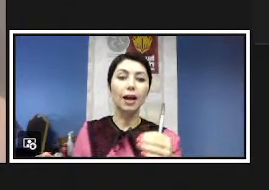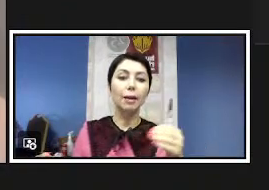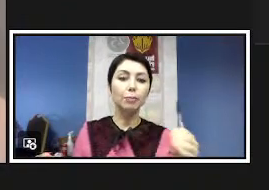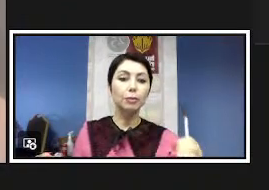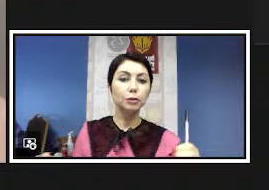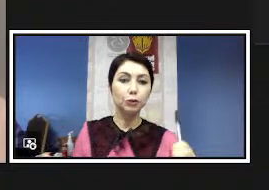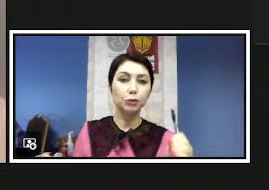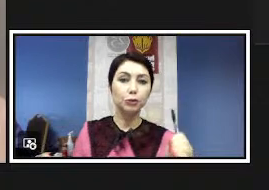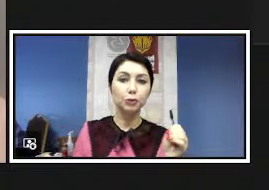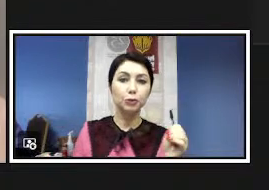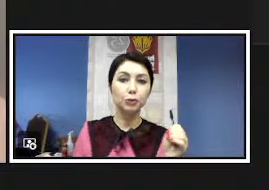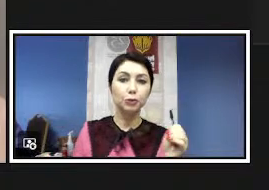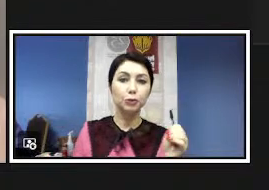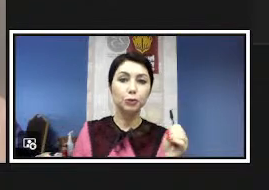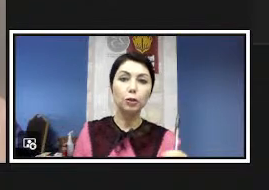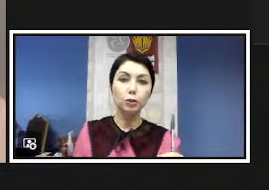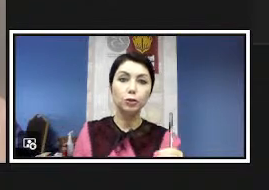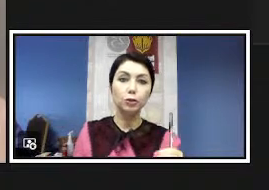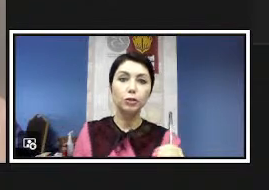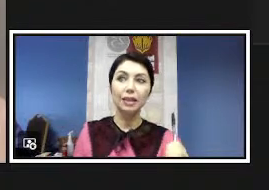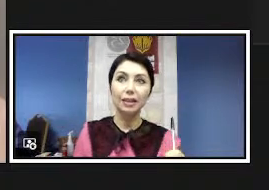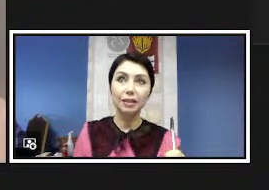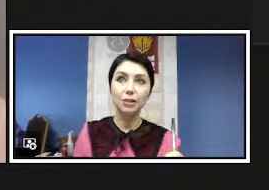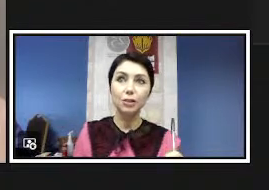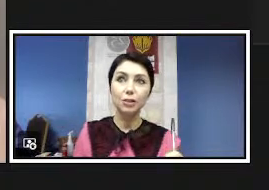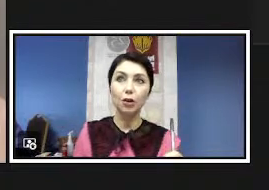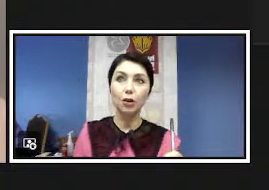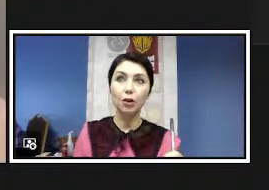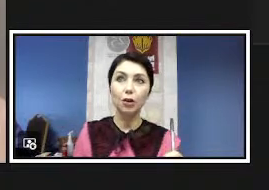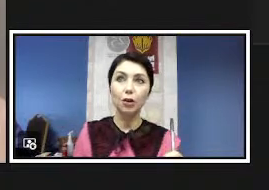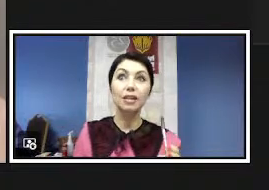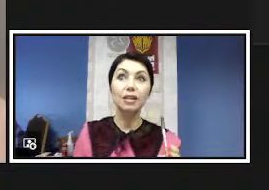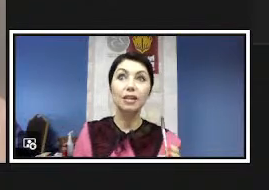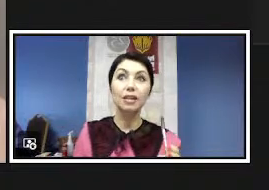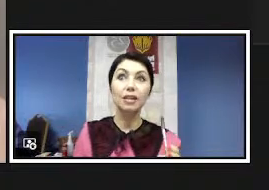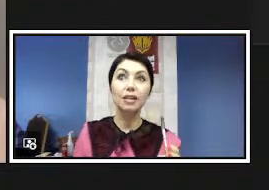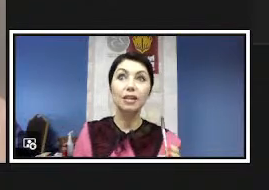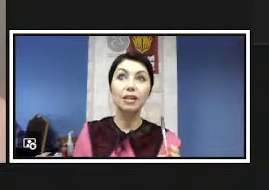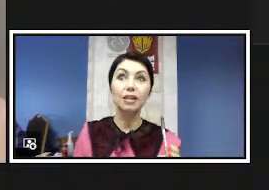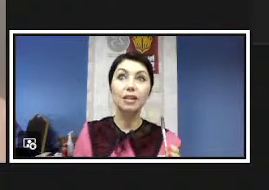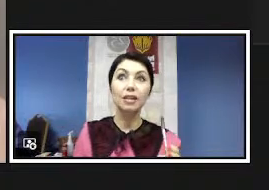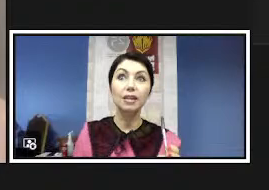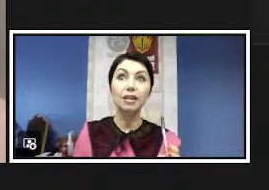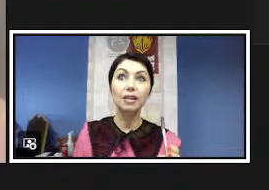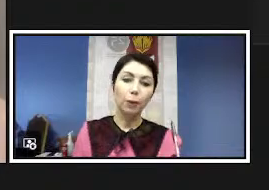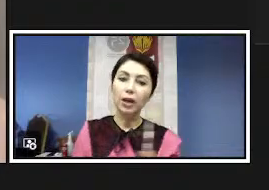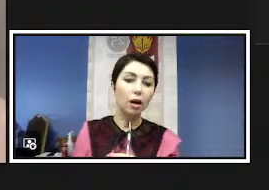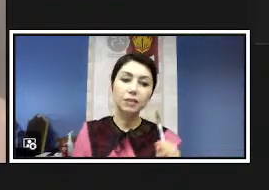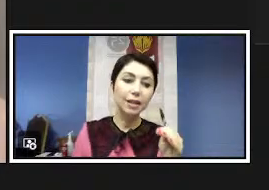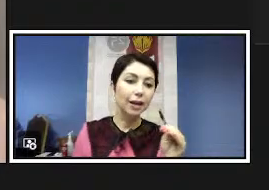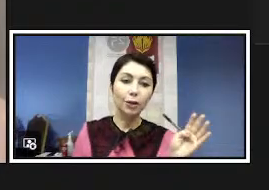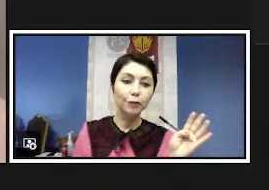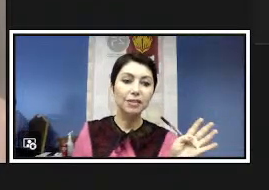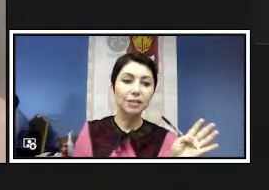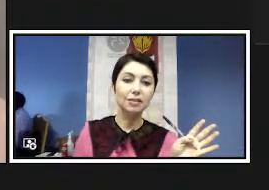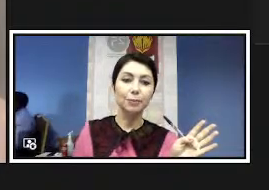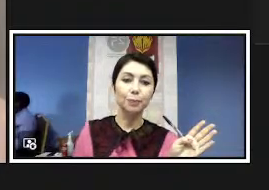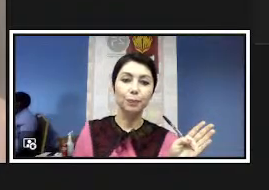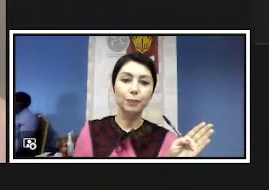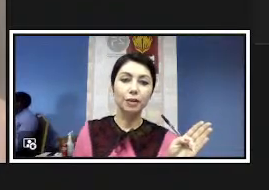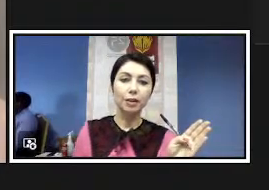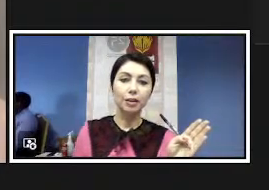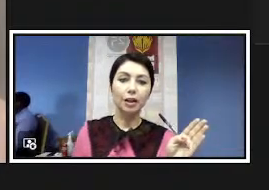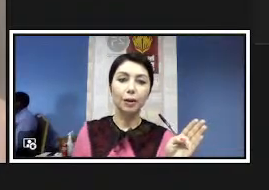are able to respond to the needs of these kids with dignity. Whereafter they're out of the